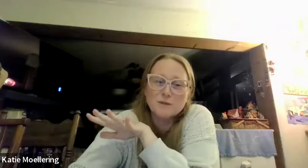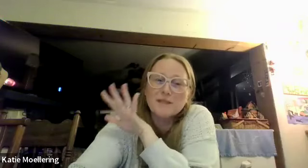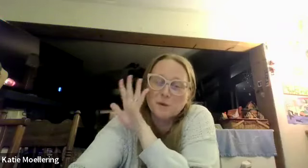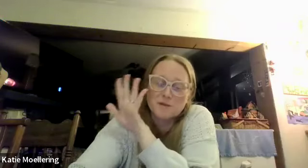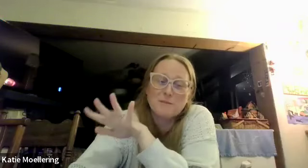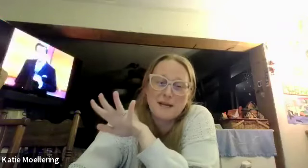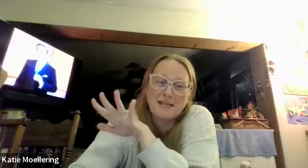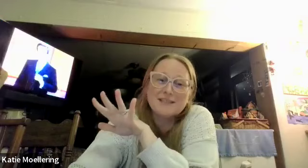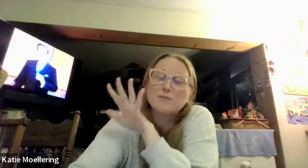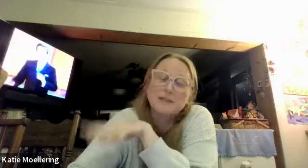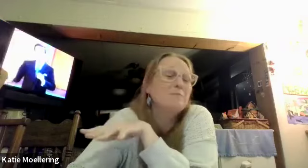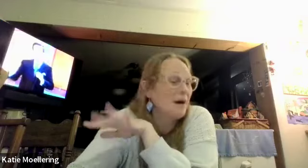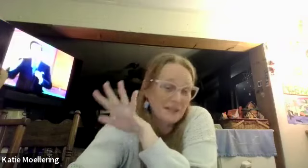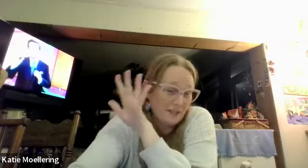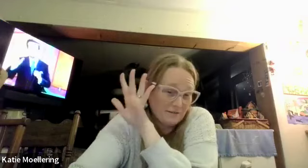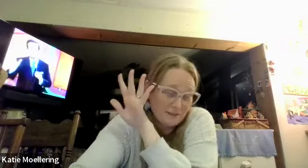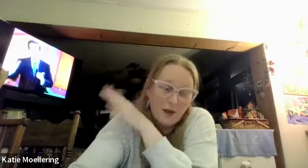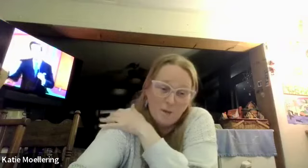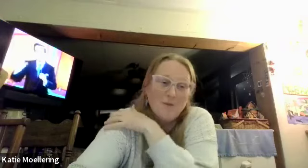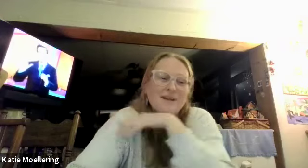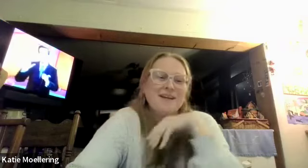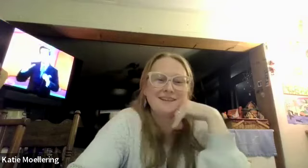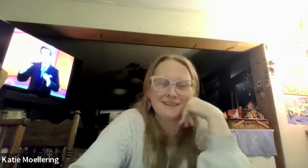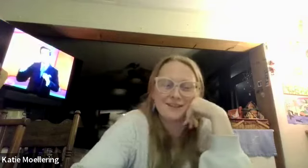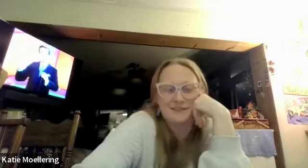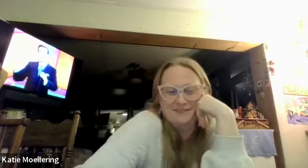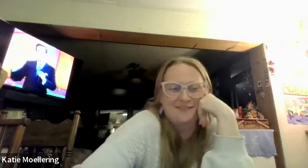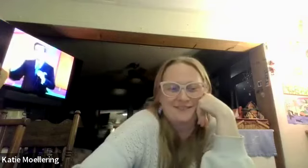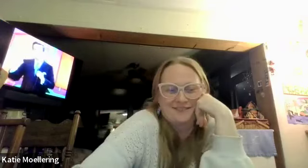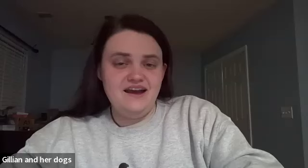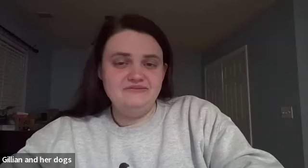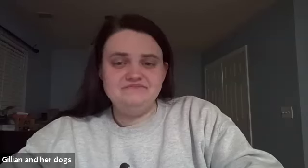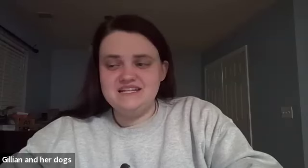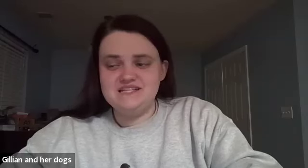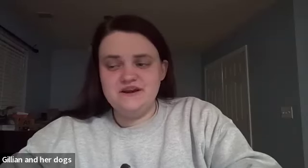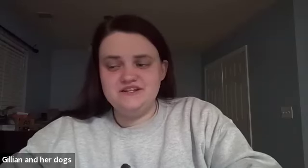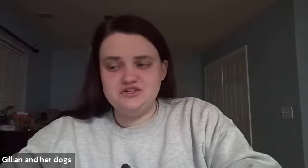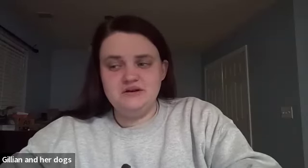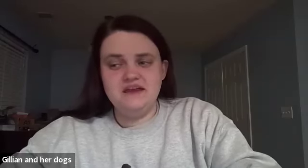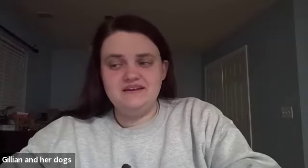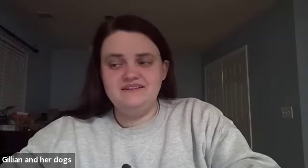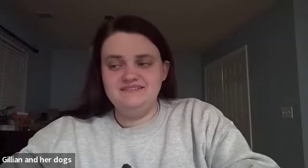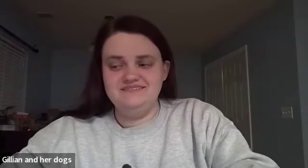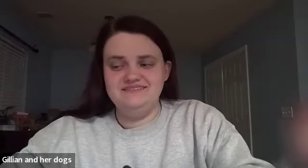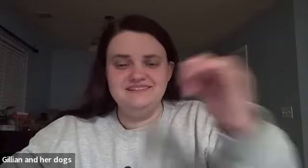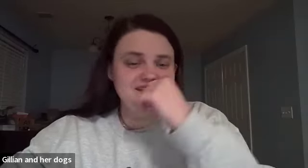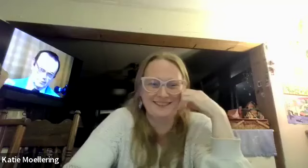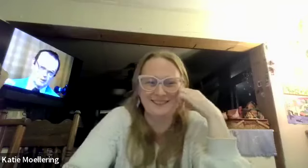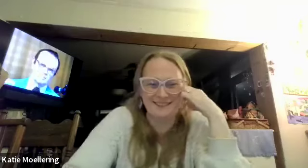to ignore somebody that's really bugging you. So Yeah, that it's very true. hats off to them. Yes,